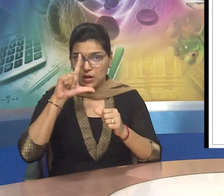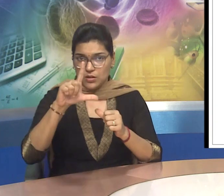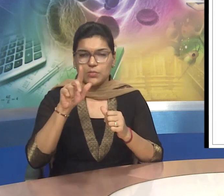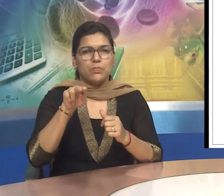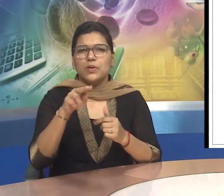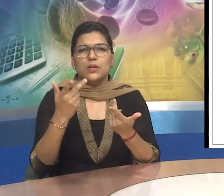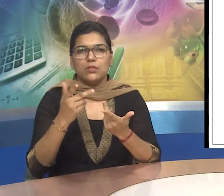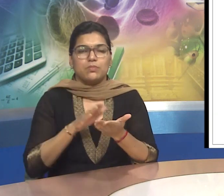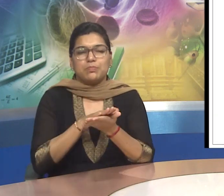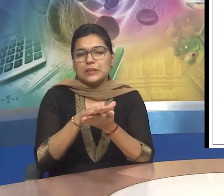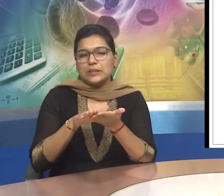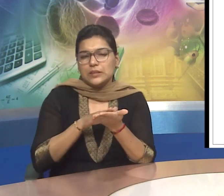Rights.